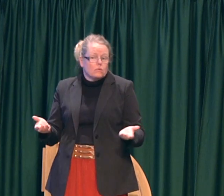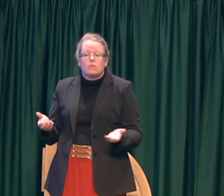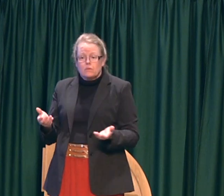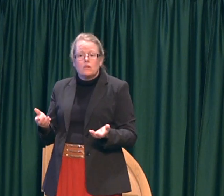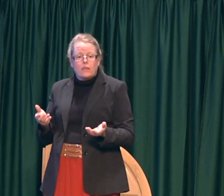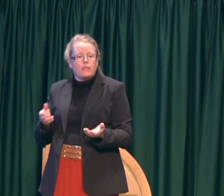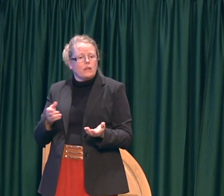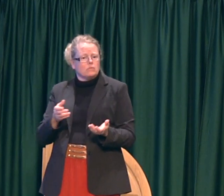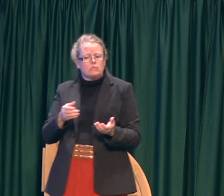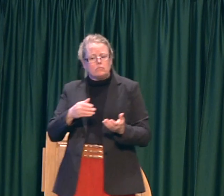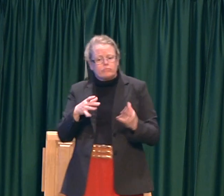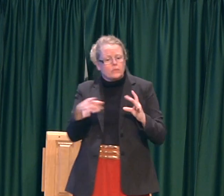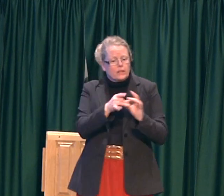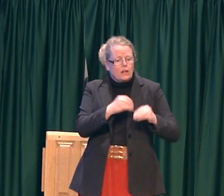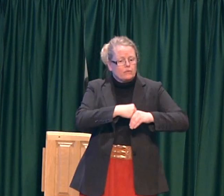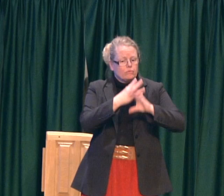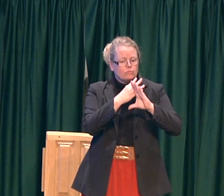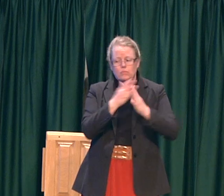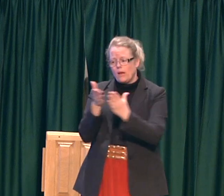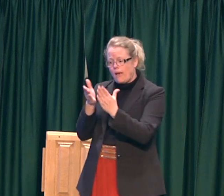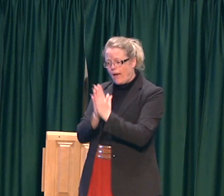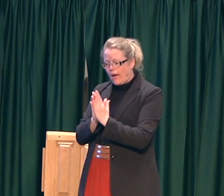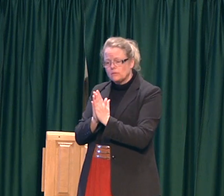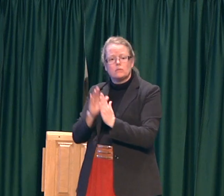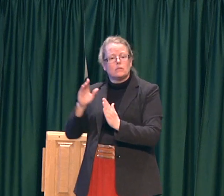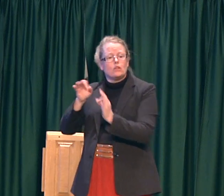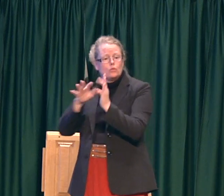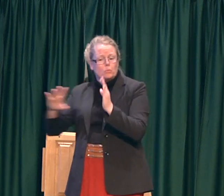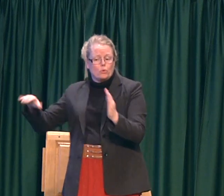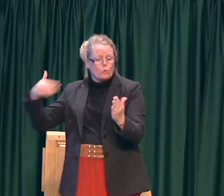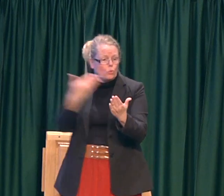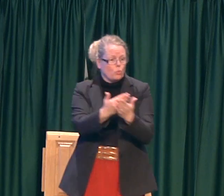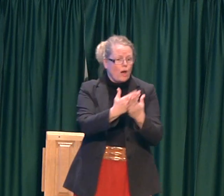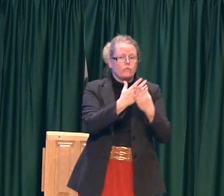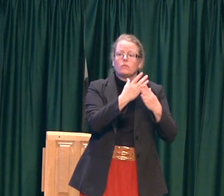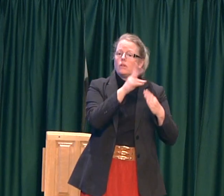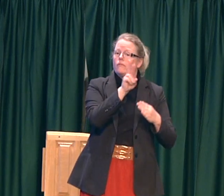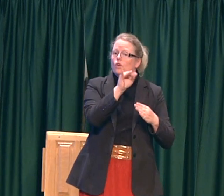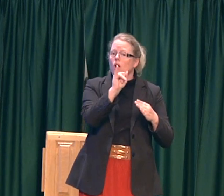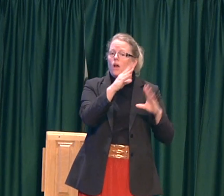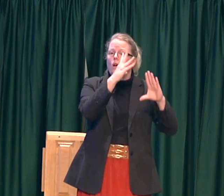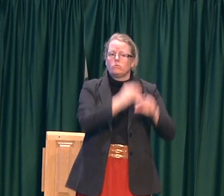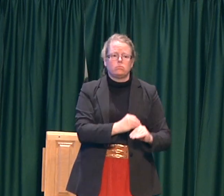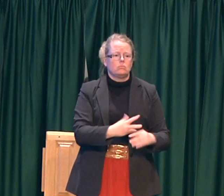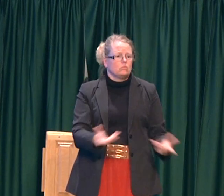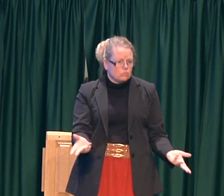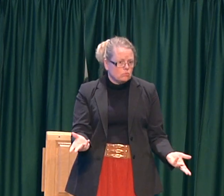wants an on-site interpreter, then they can use VRI to place that request. And